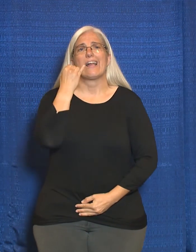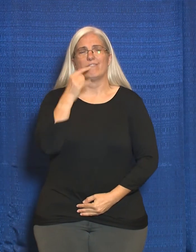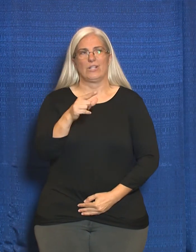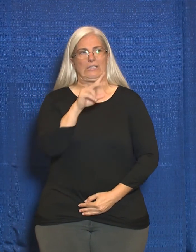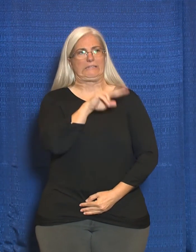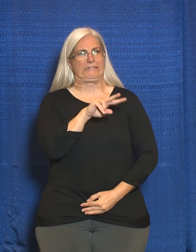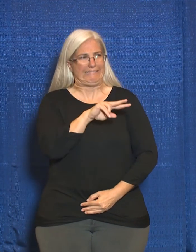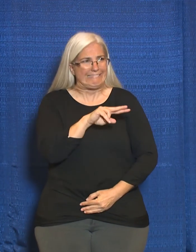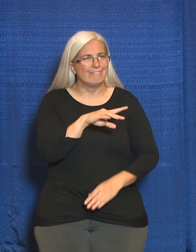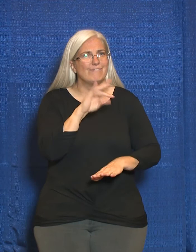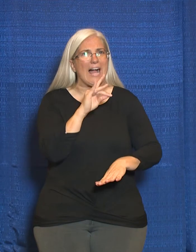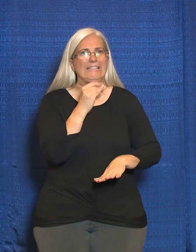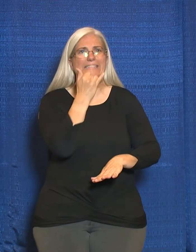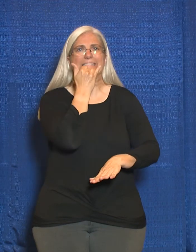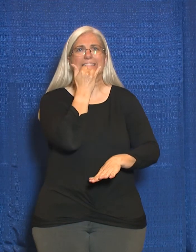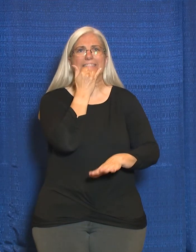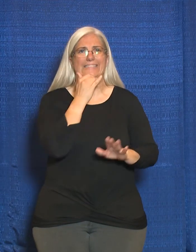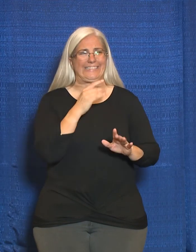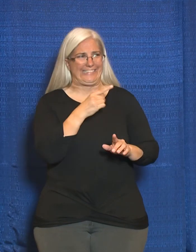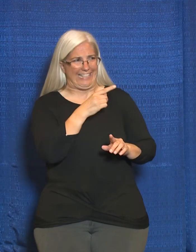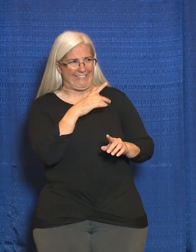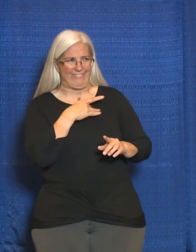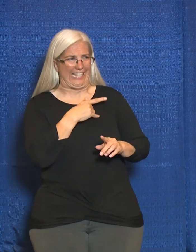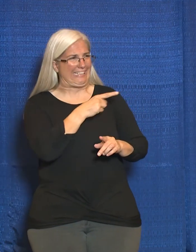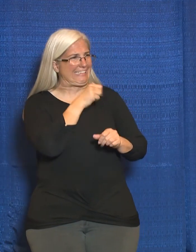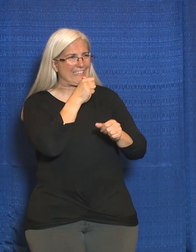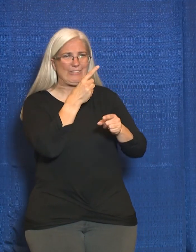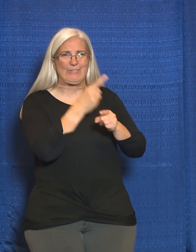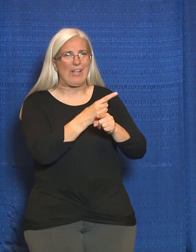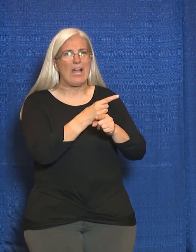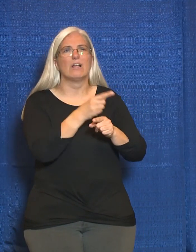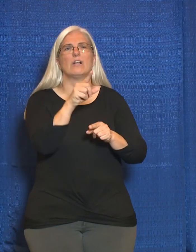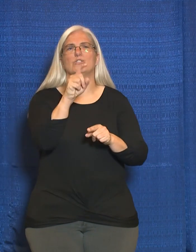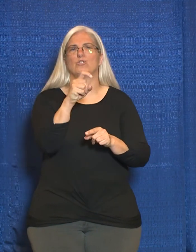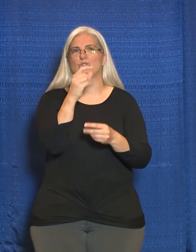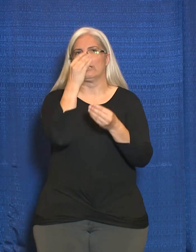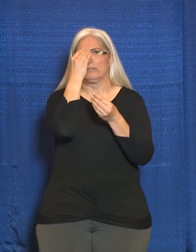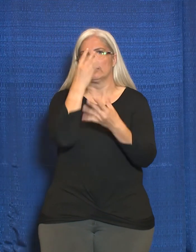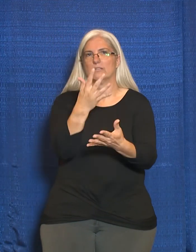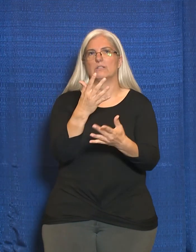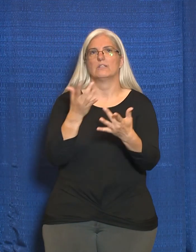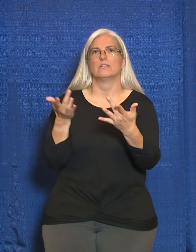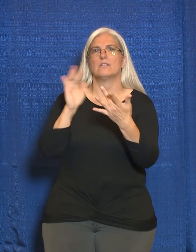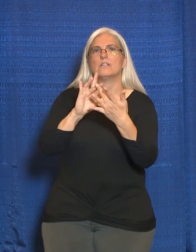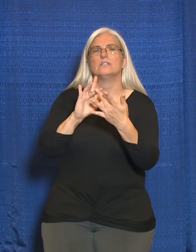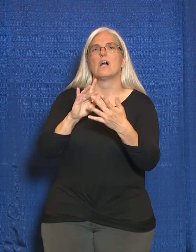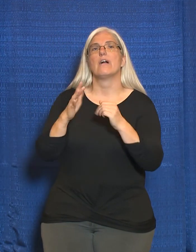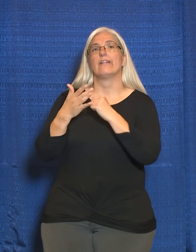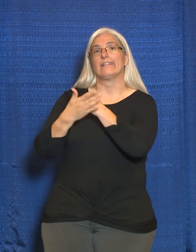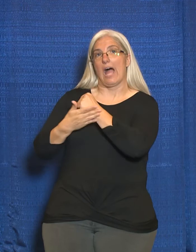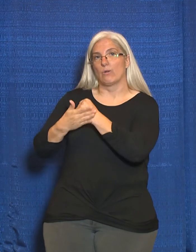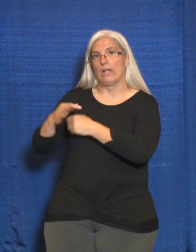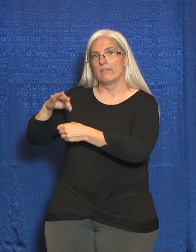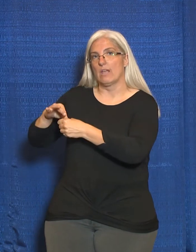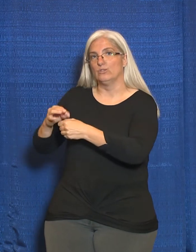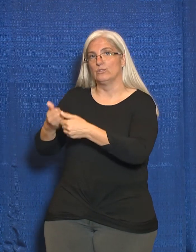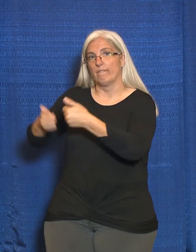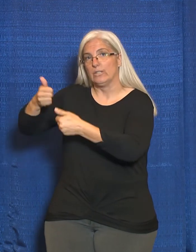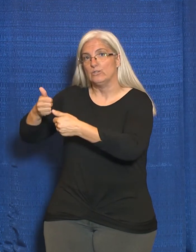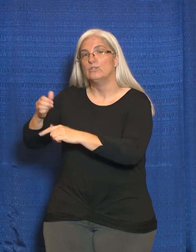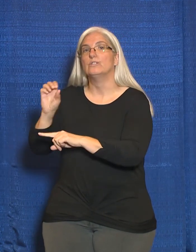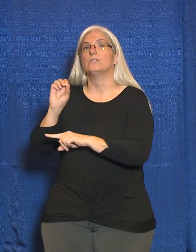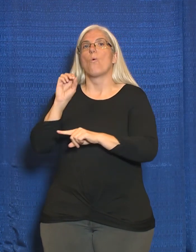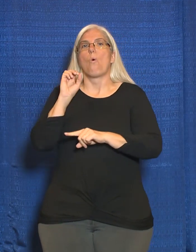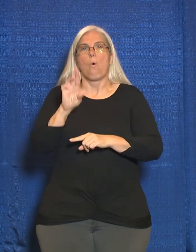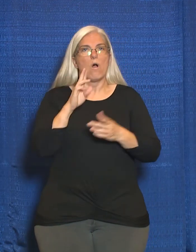If you believe your voter registration numbers are not being reported accurately, you should contact your county elections official or the Secretary